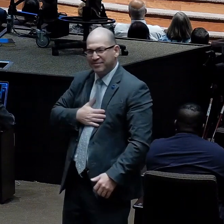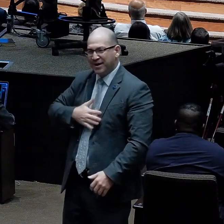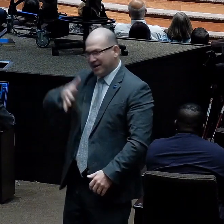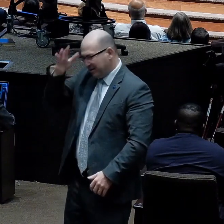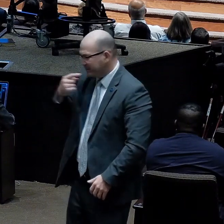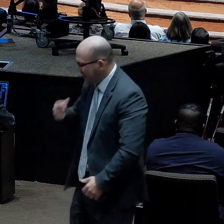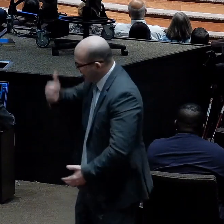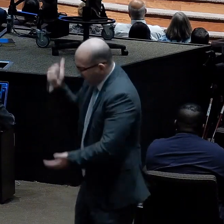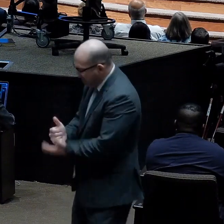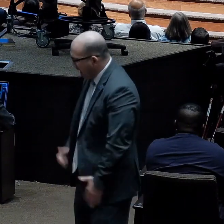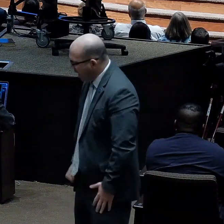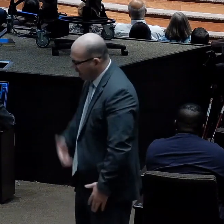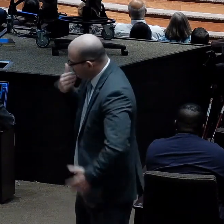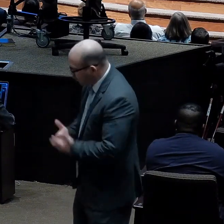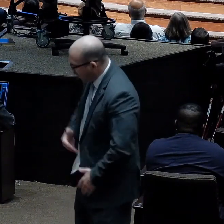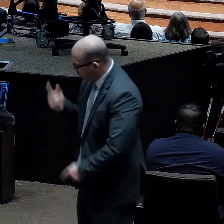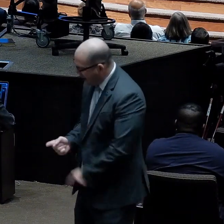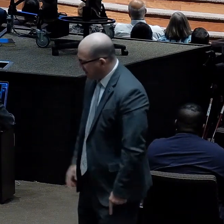isn't that good?